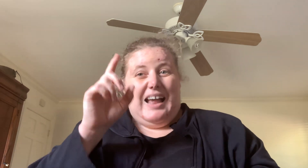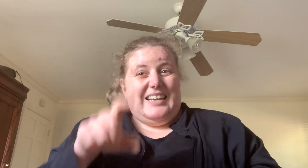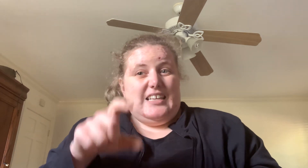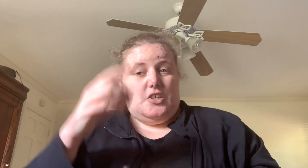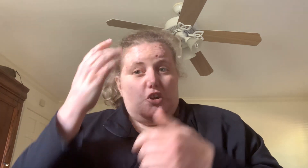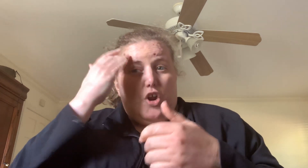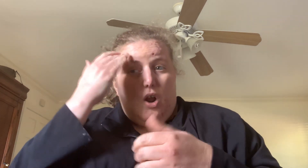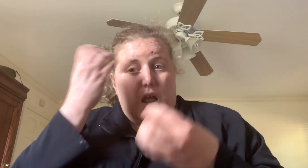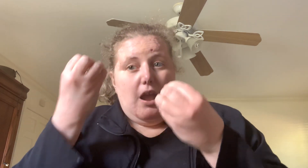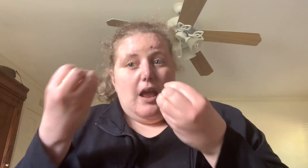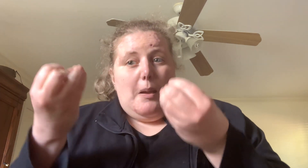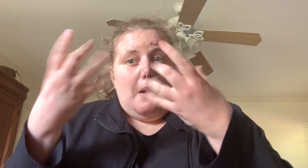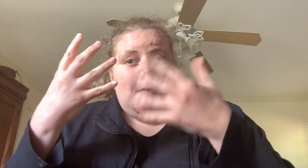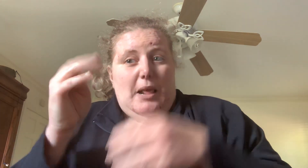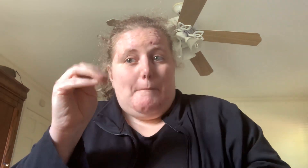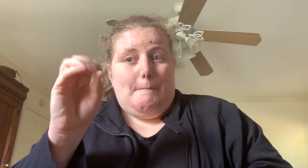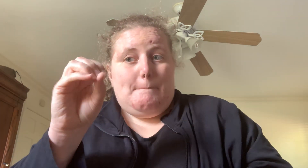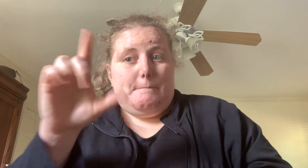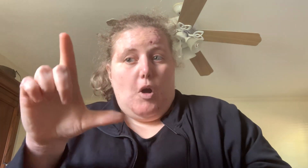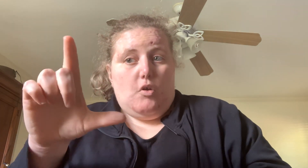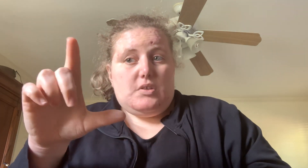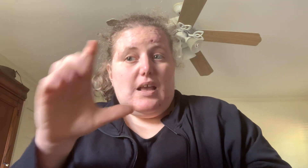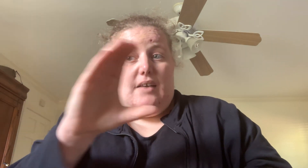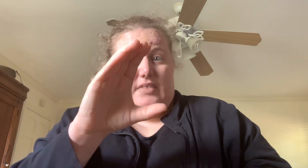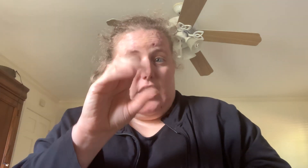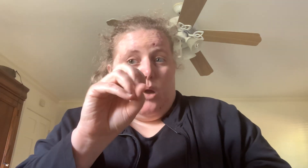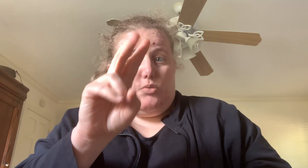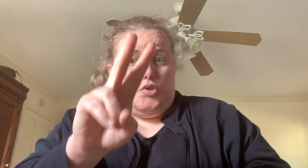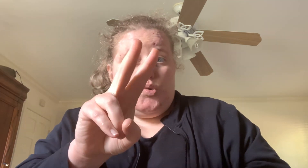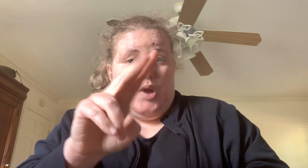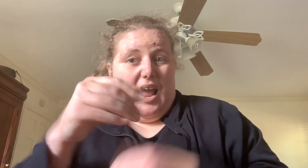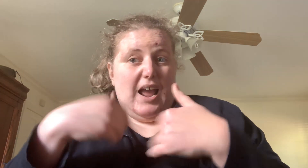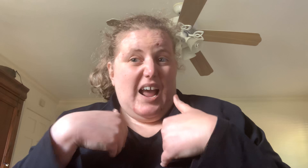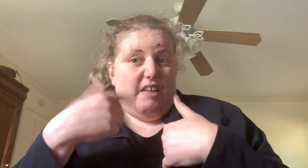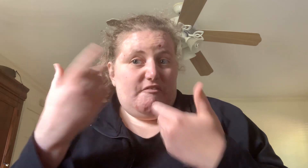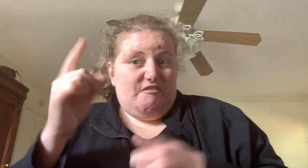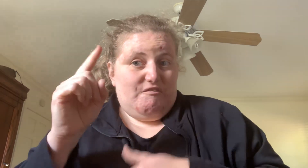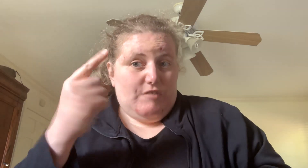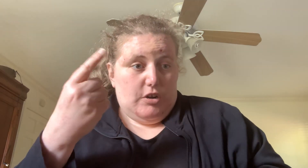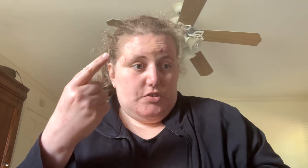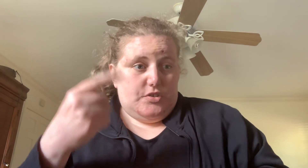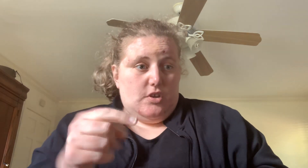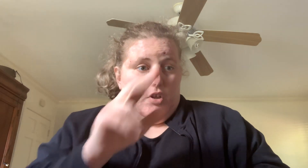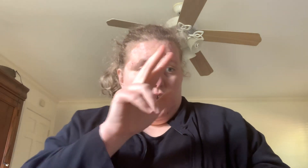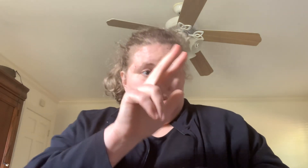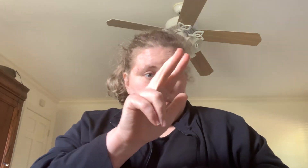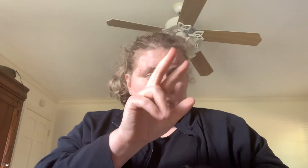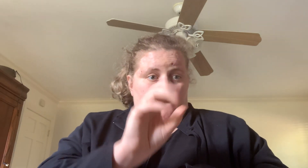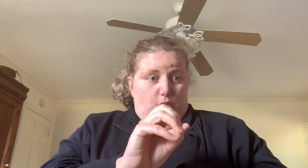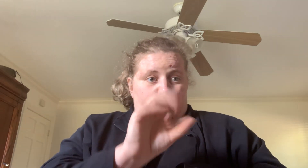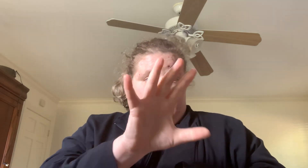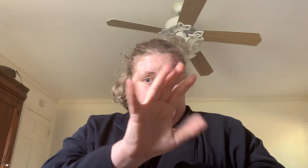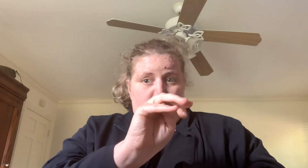carbon dioxide first? So we're going to start with our given. We were given 3.5 moles of O2.